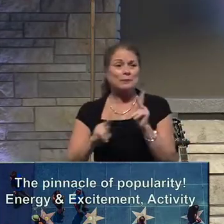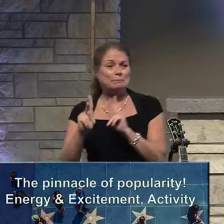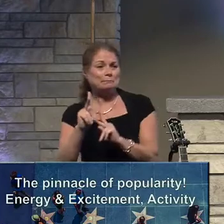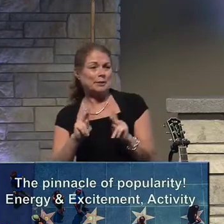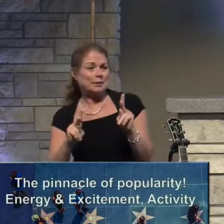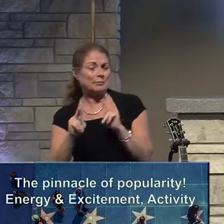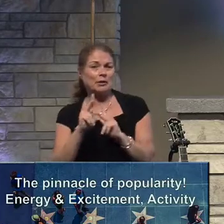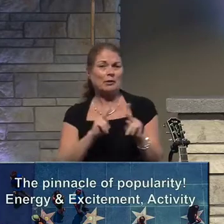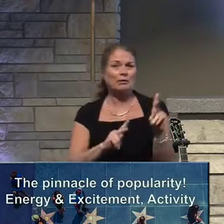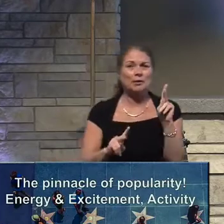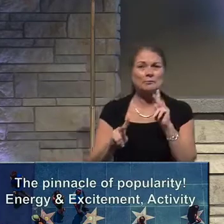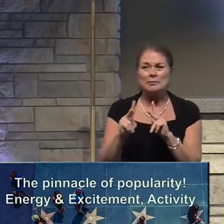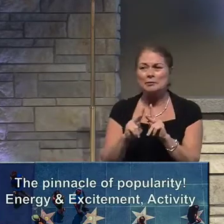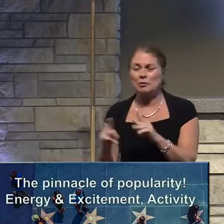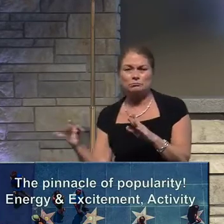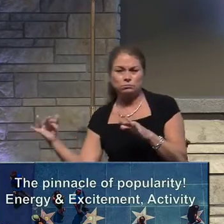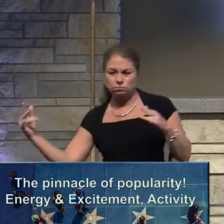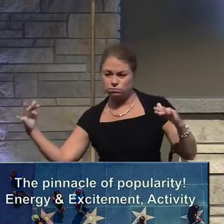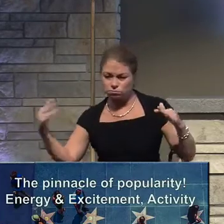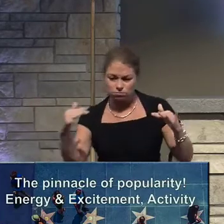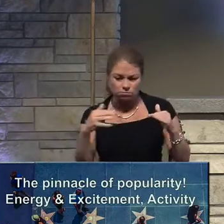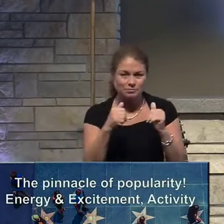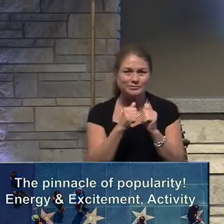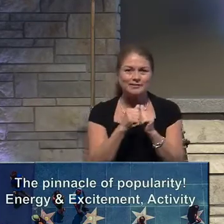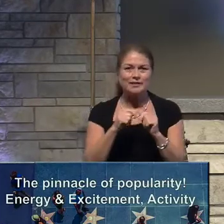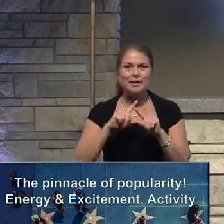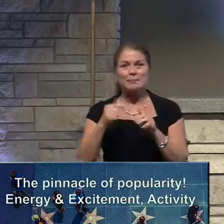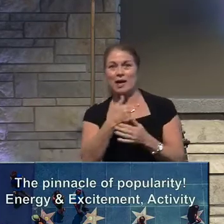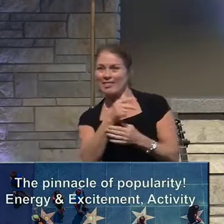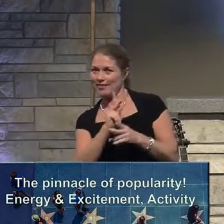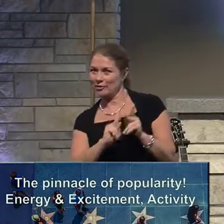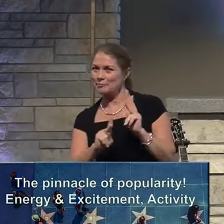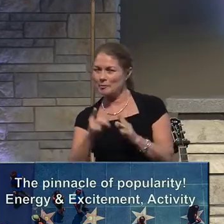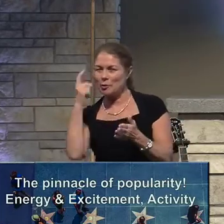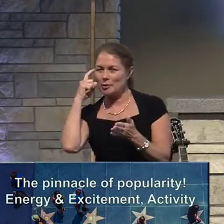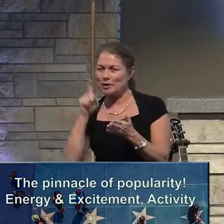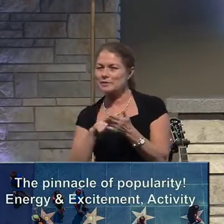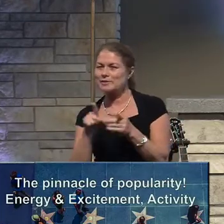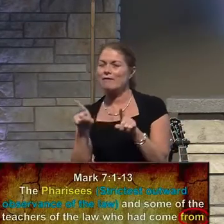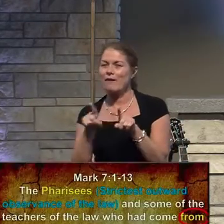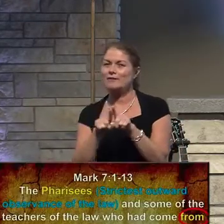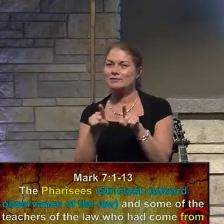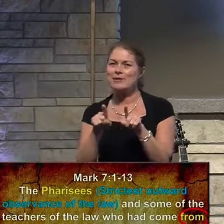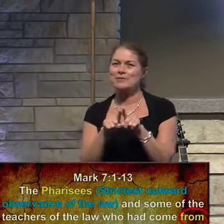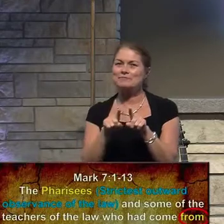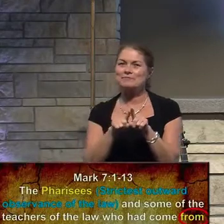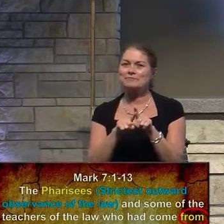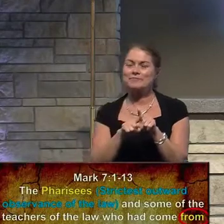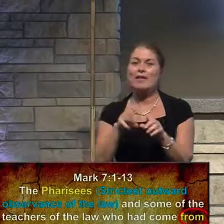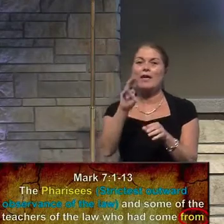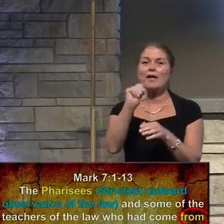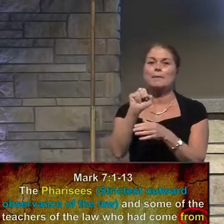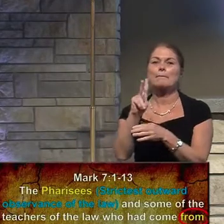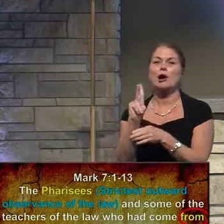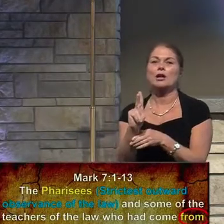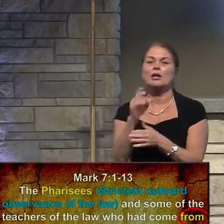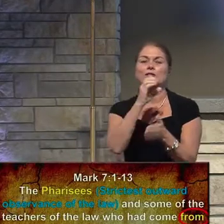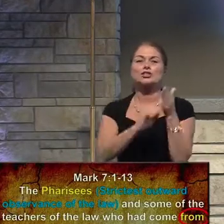all kinds of momentum. But other people were taking notice as well. In Mark chapter